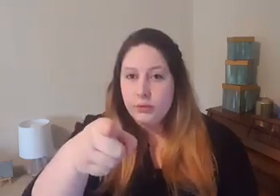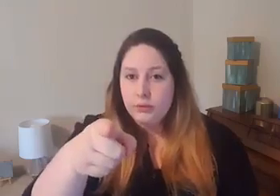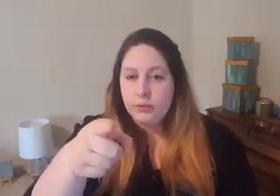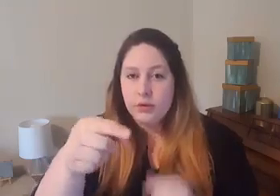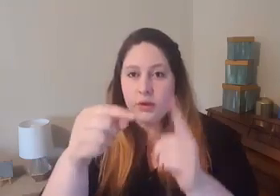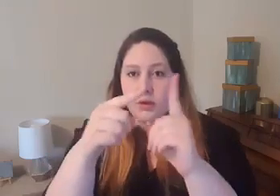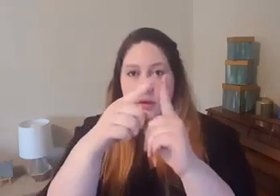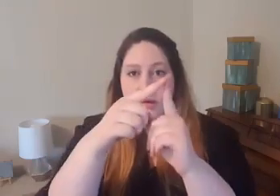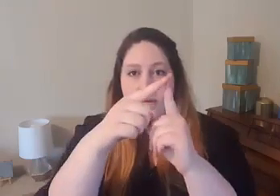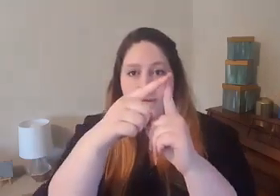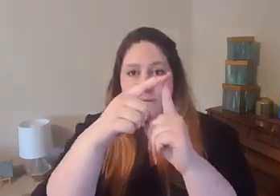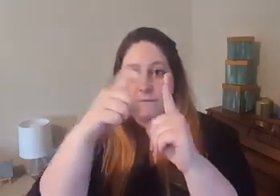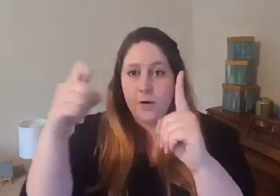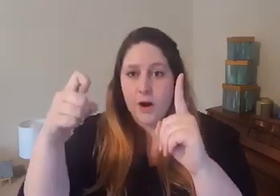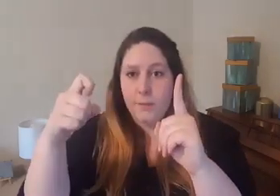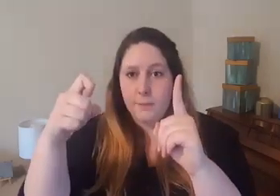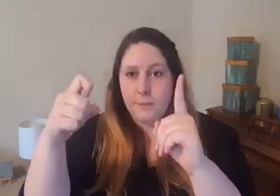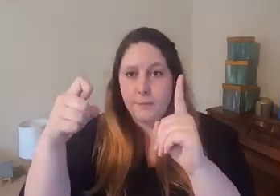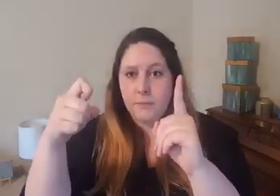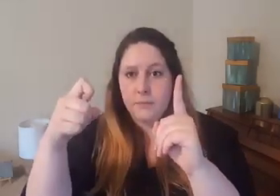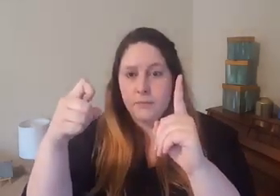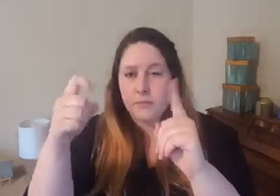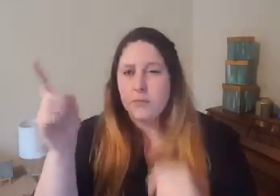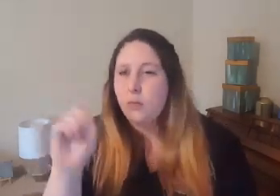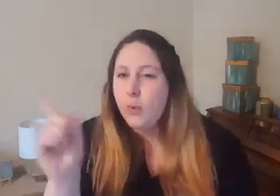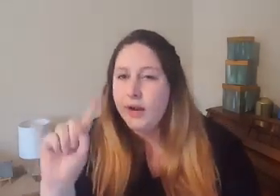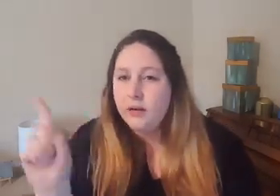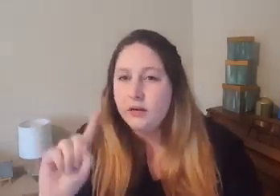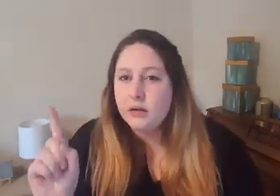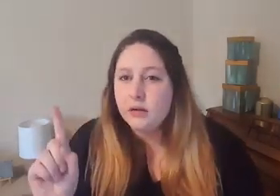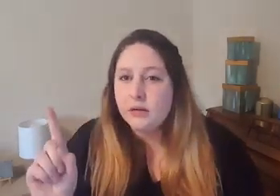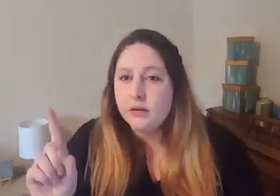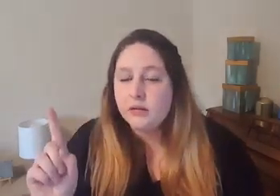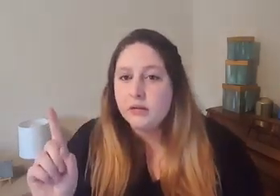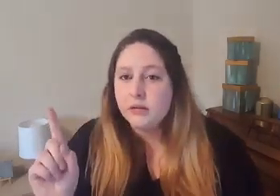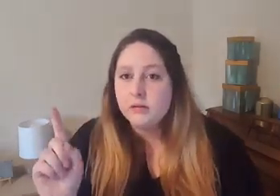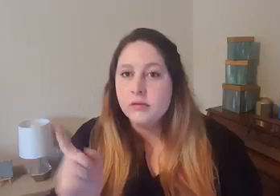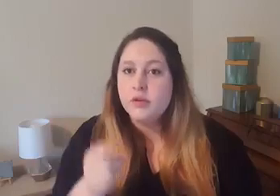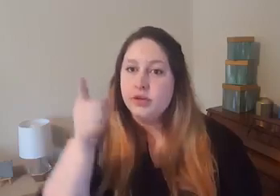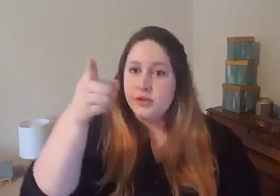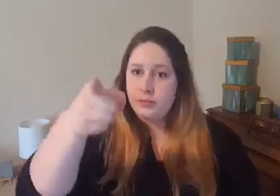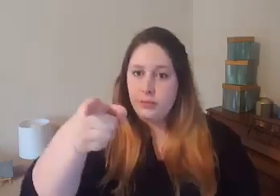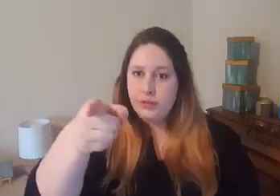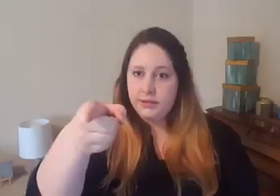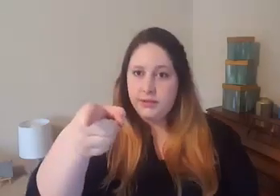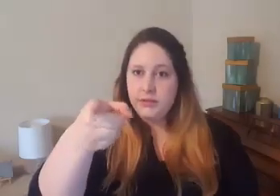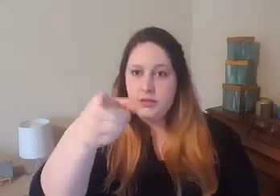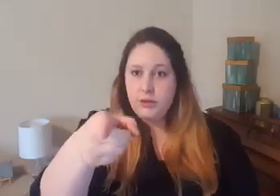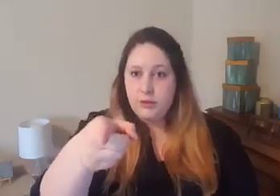you from where? So you point, it's you